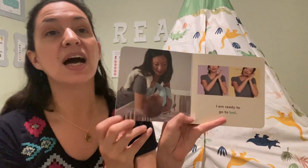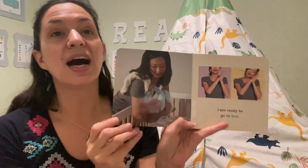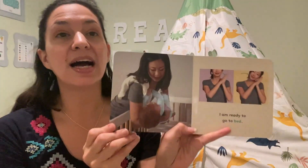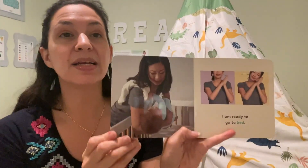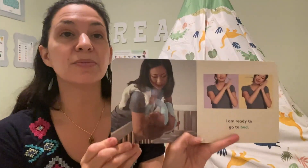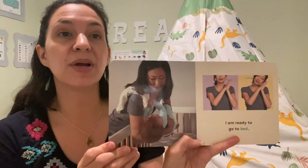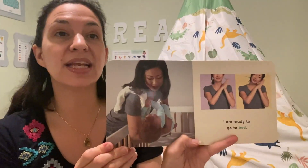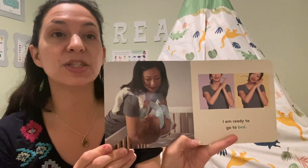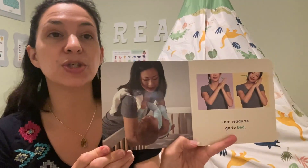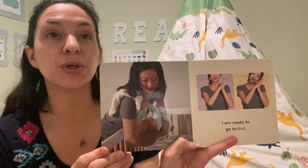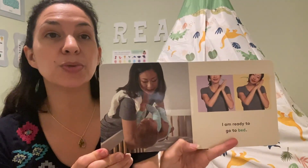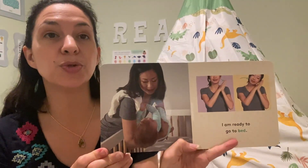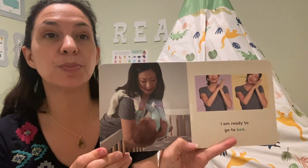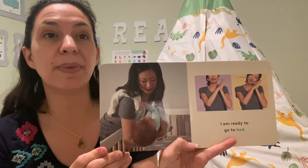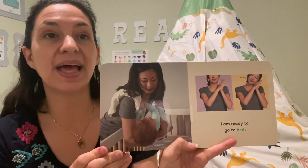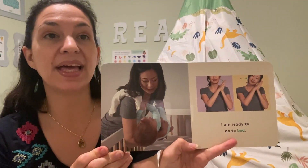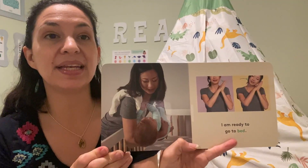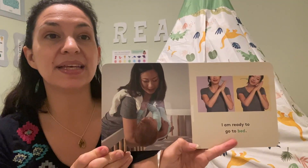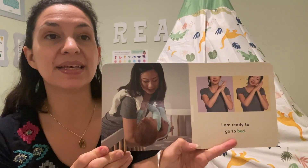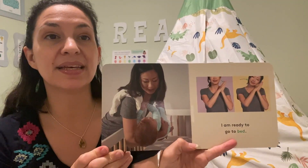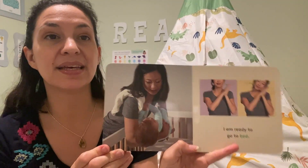I am ready to go to bed.